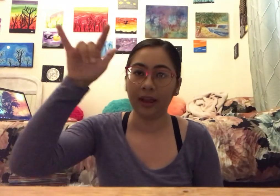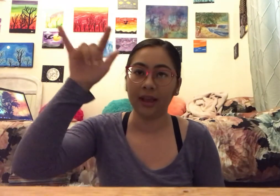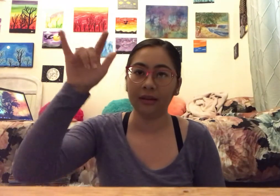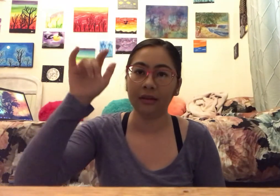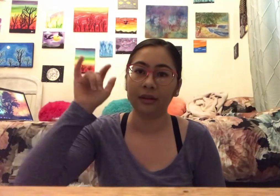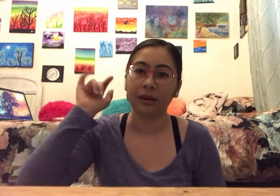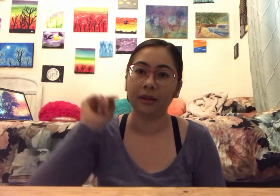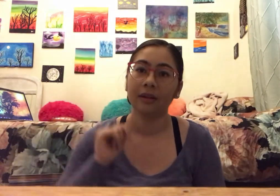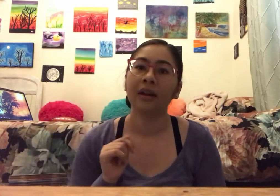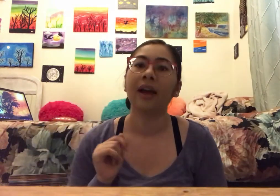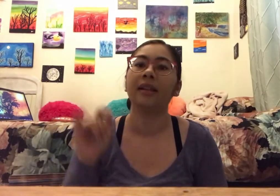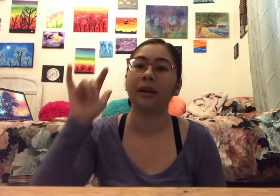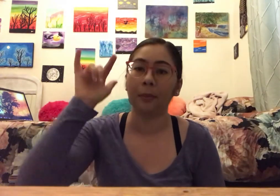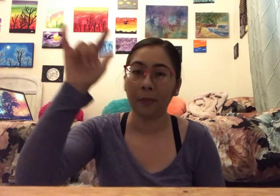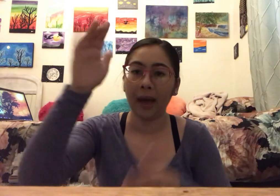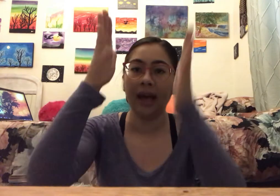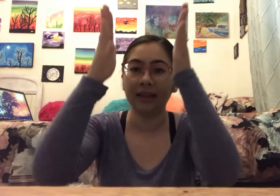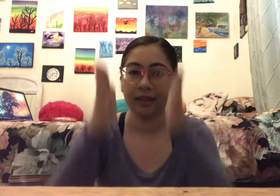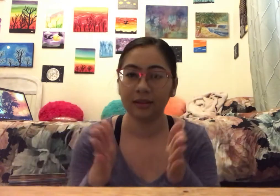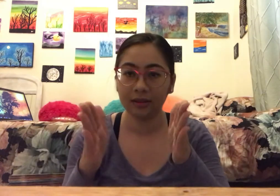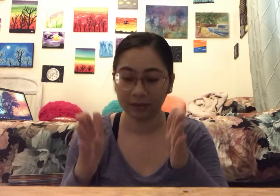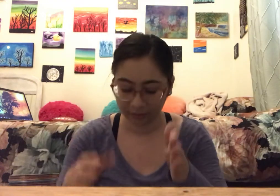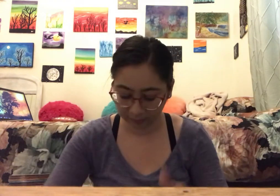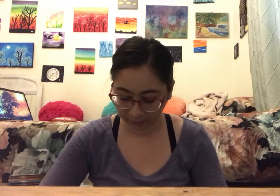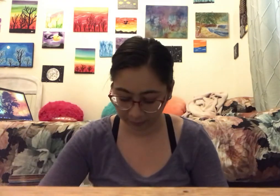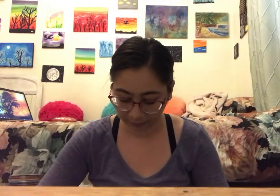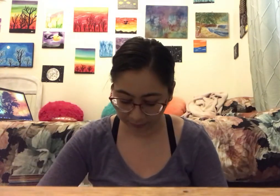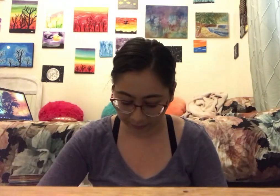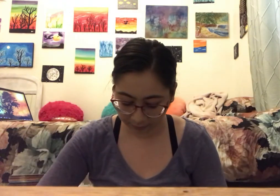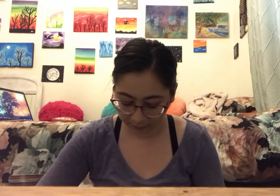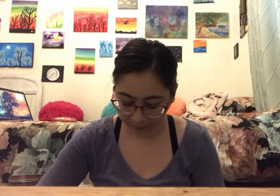plane, and then pilot.